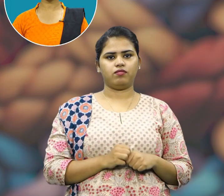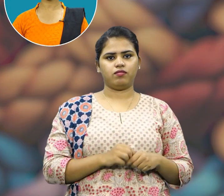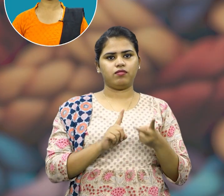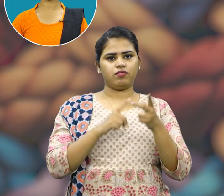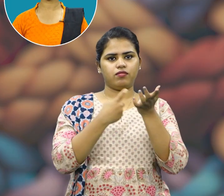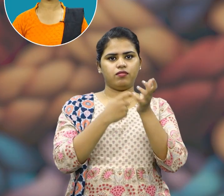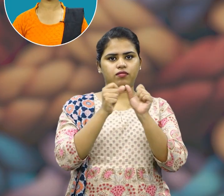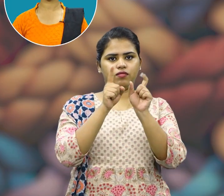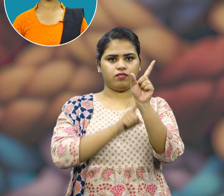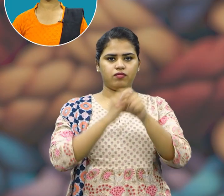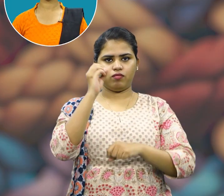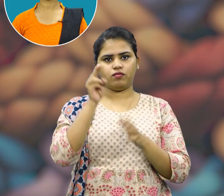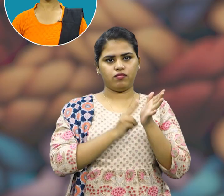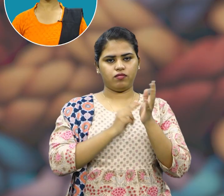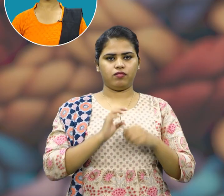rayon,